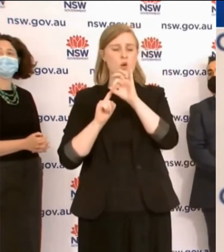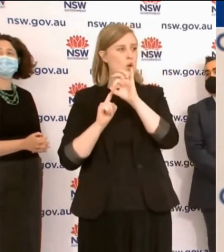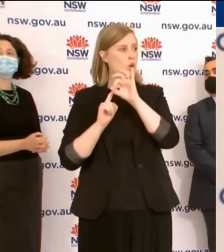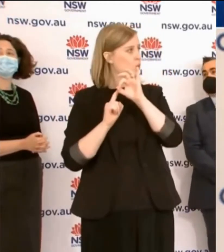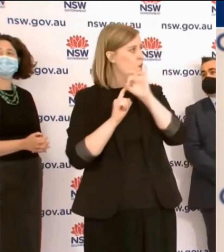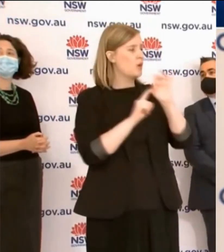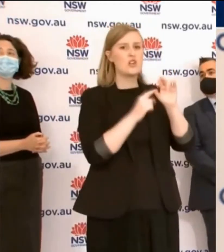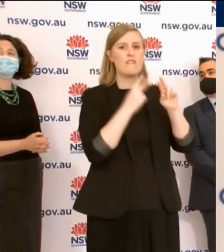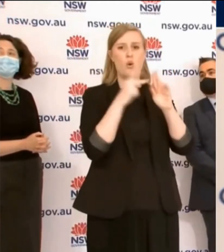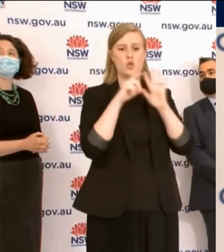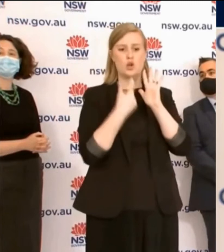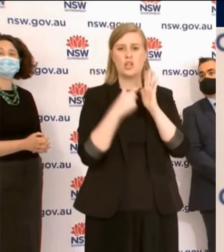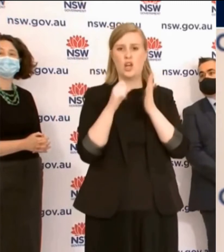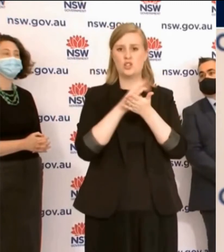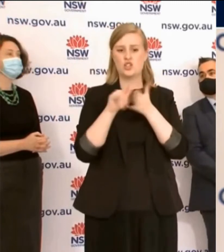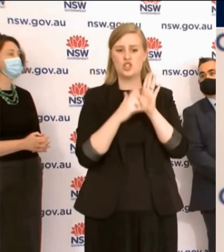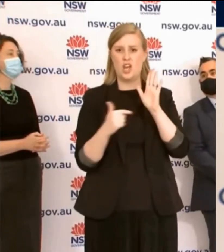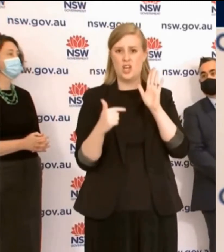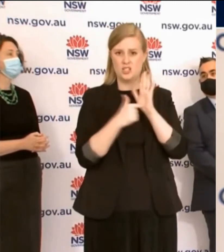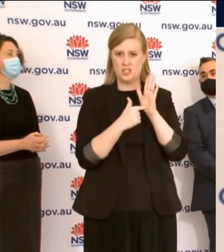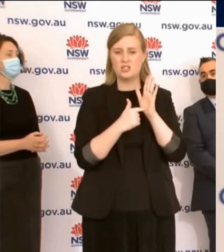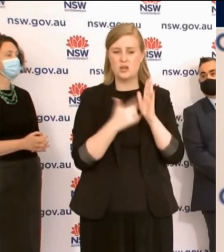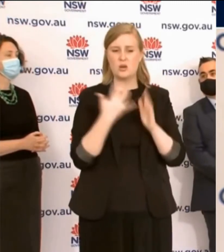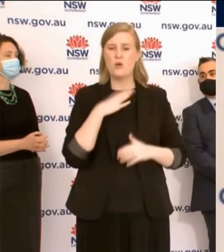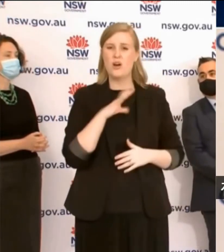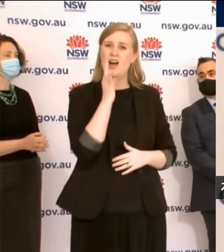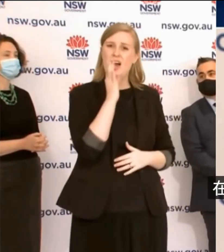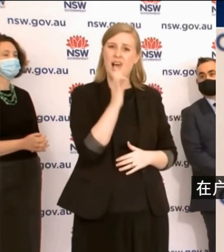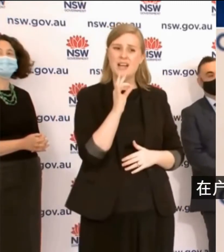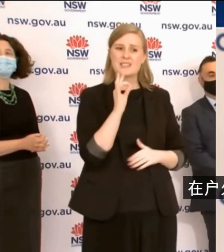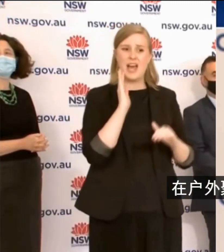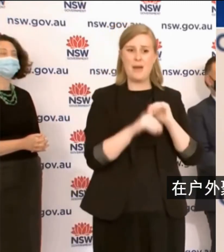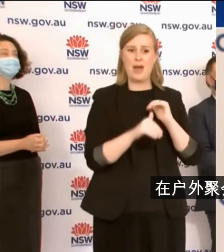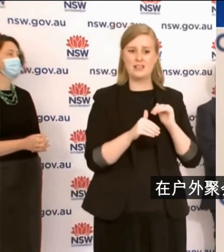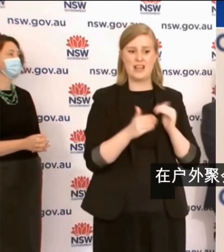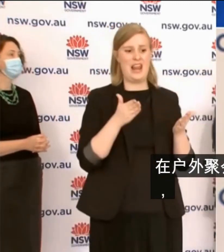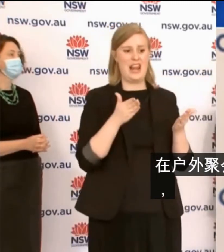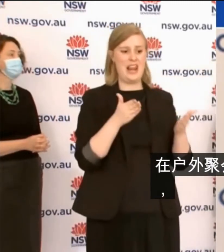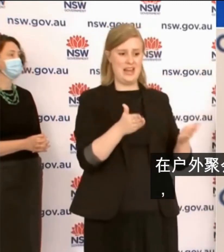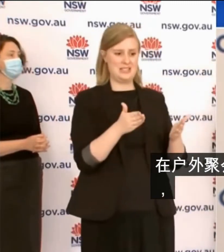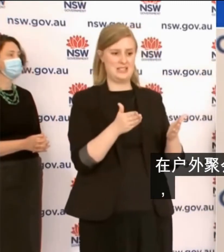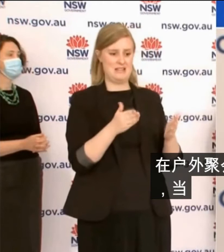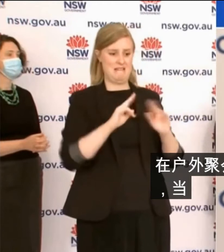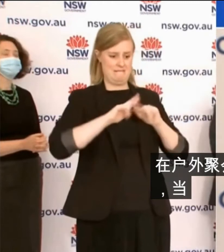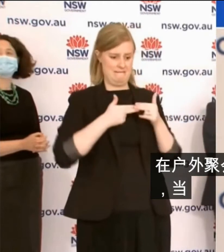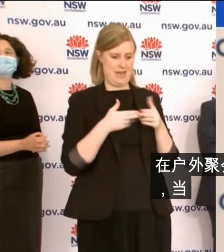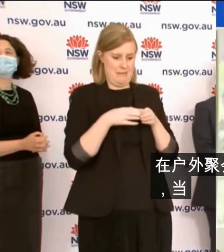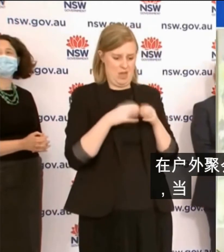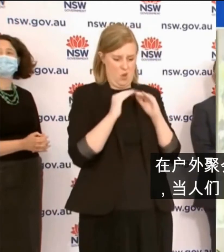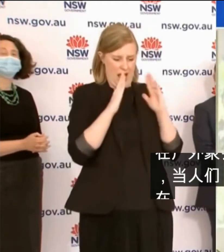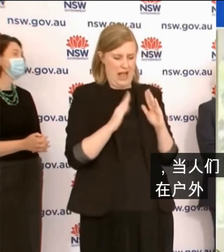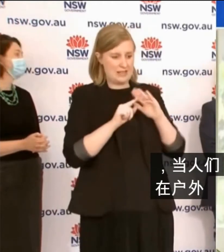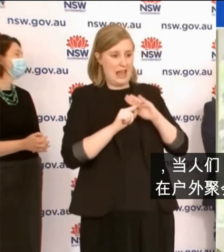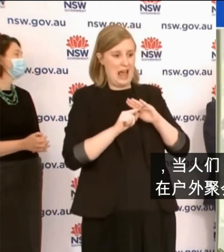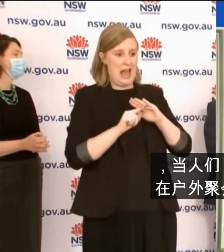with the outdoor gatherings, does a backyard count for an outdoor gathering? And also, when people